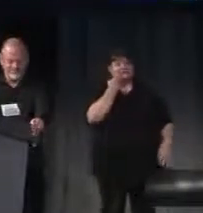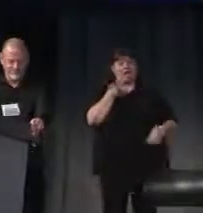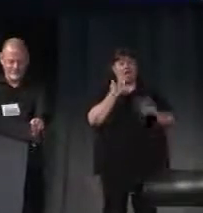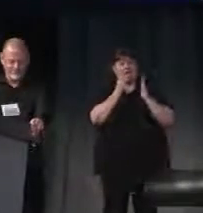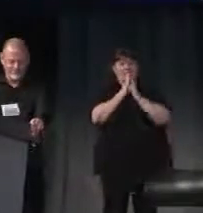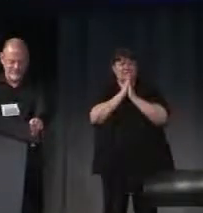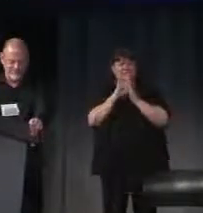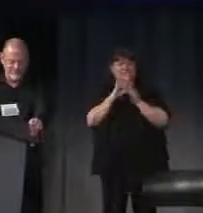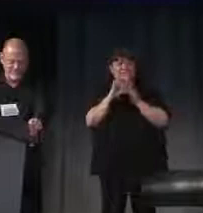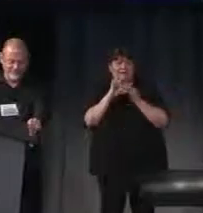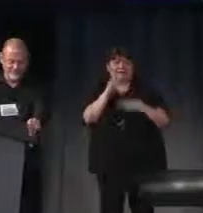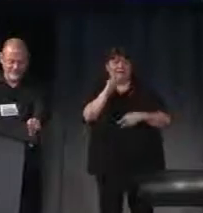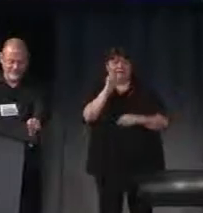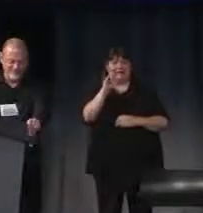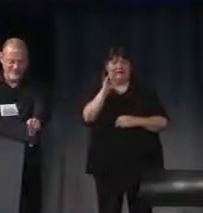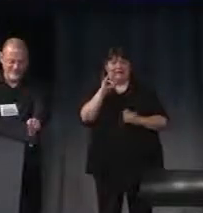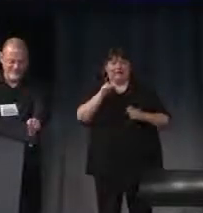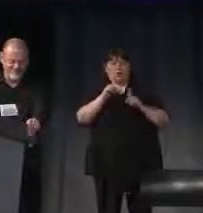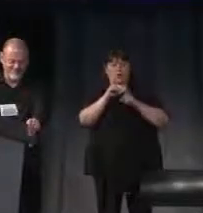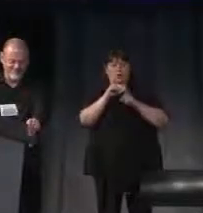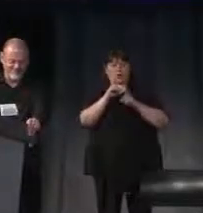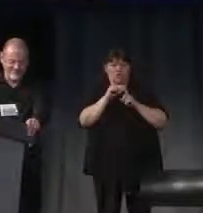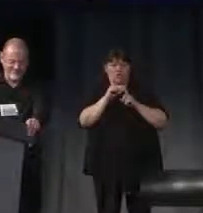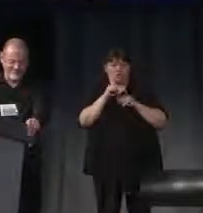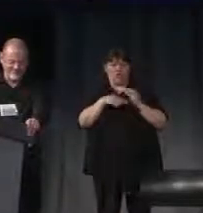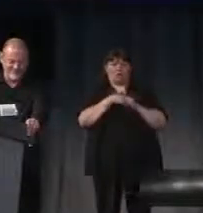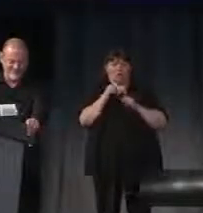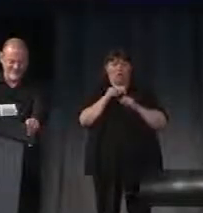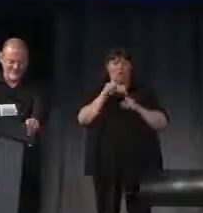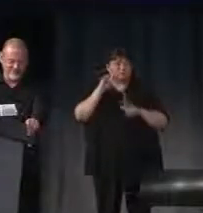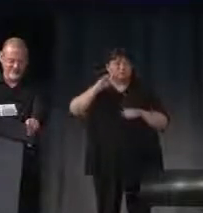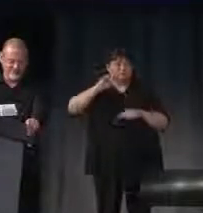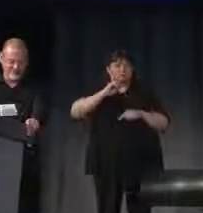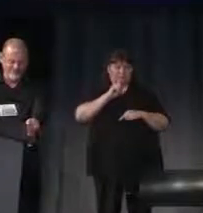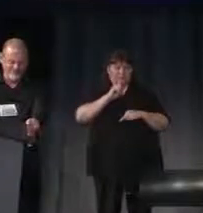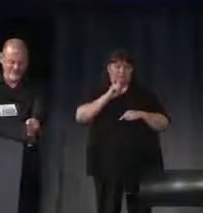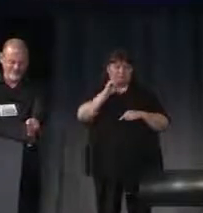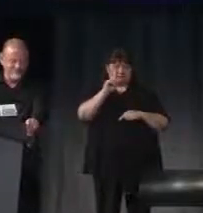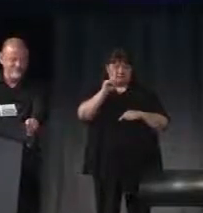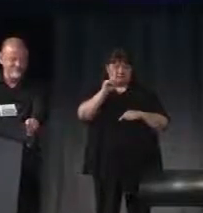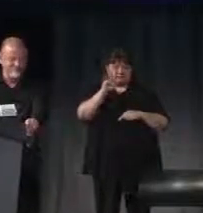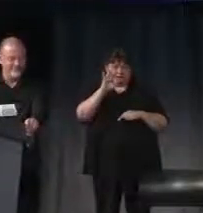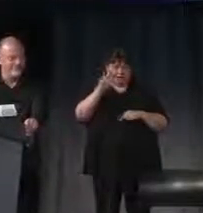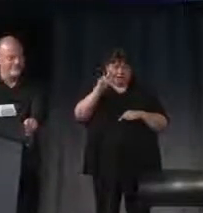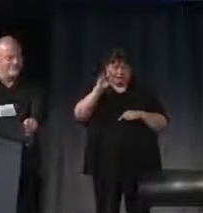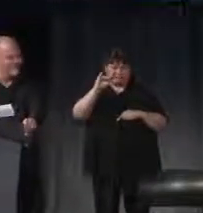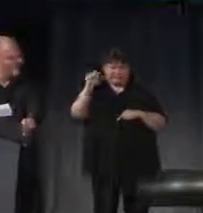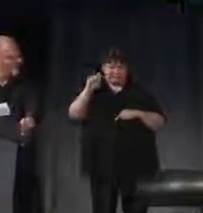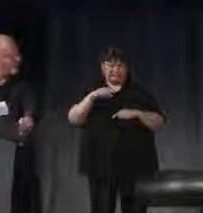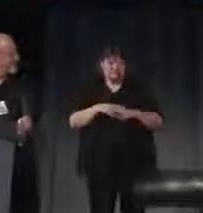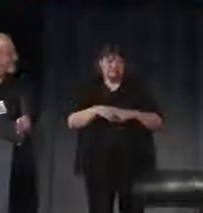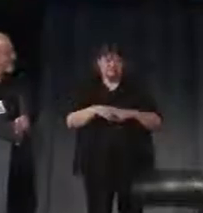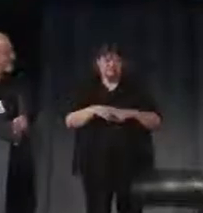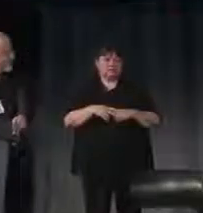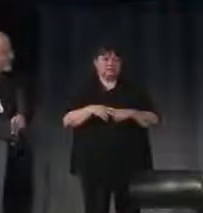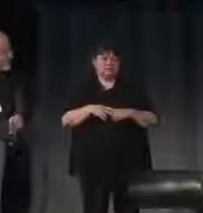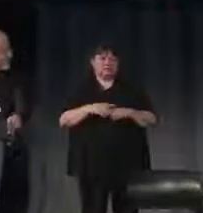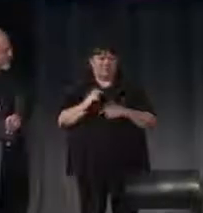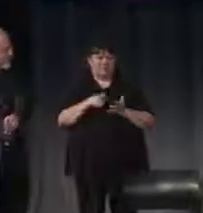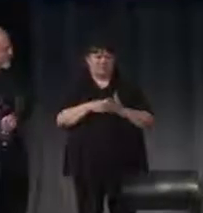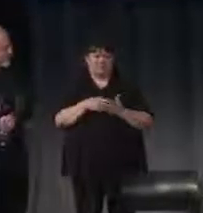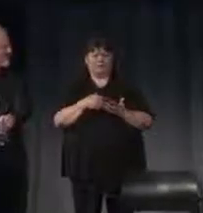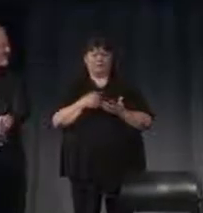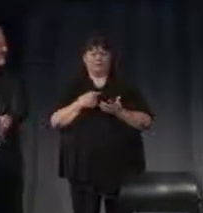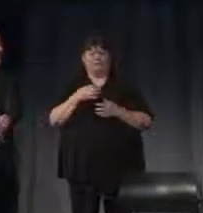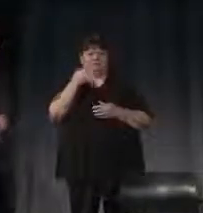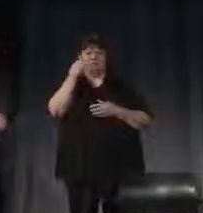write a keyword entry myself on the word deafness. And it took me the better part of